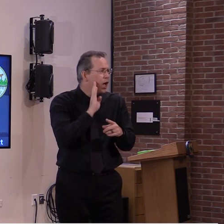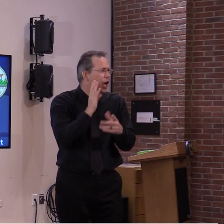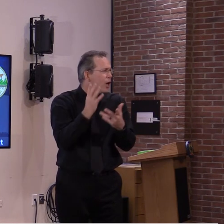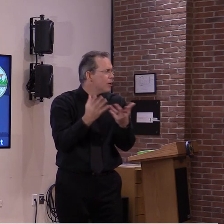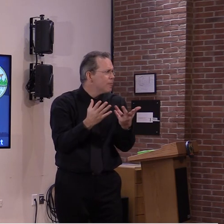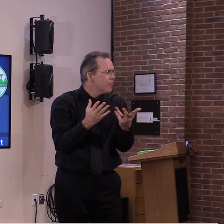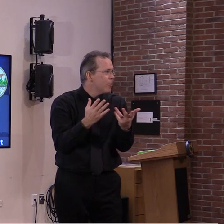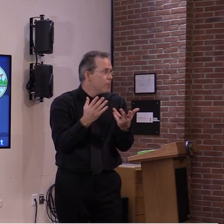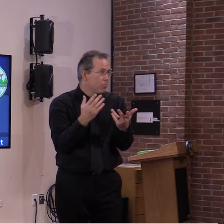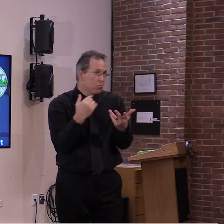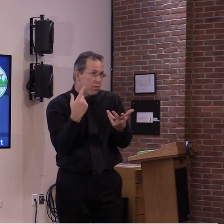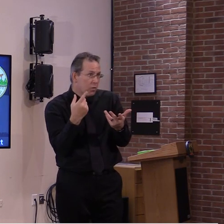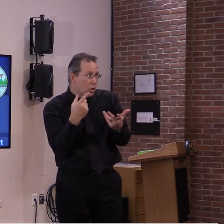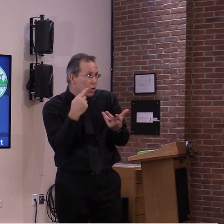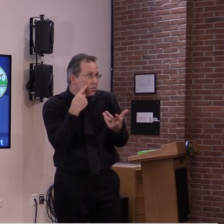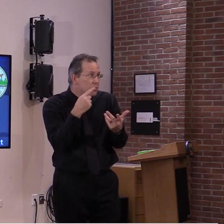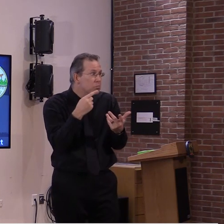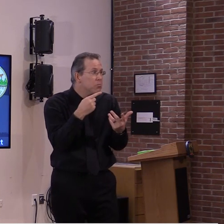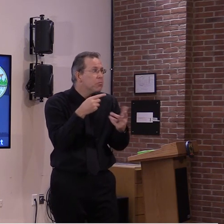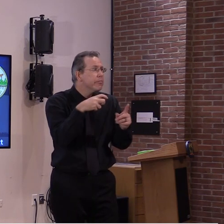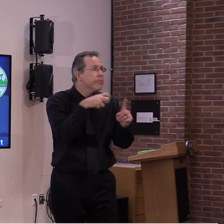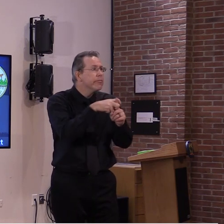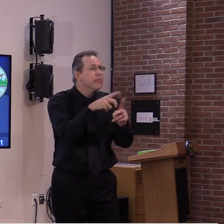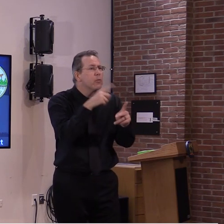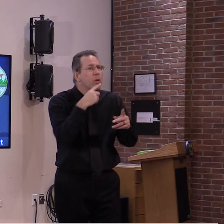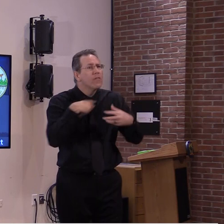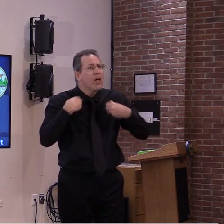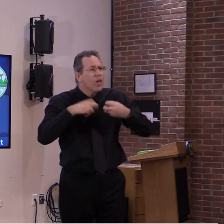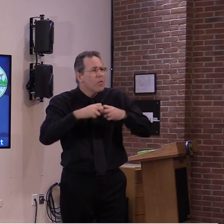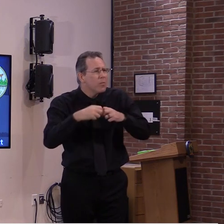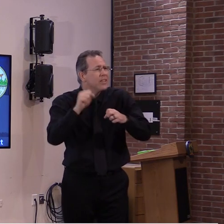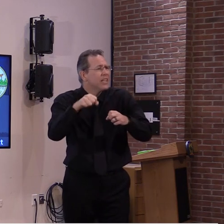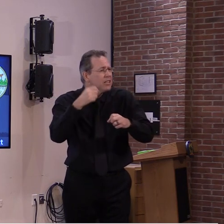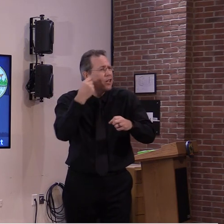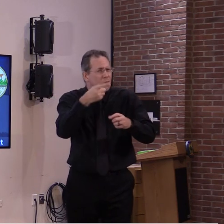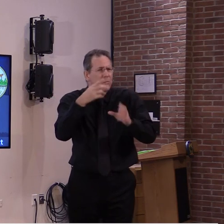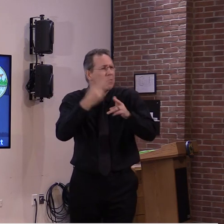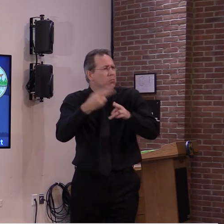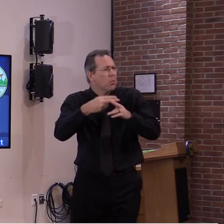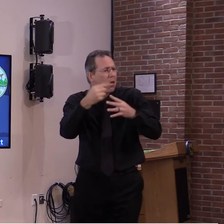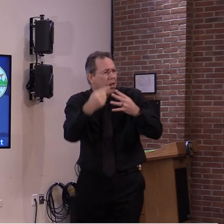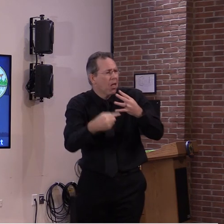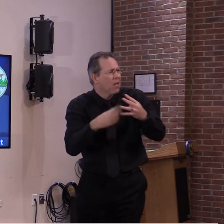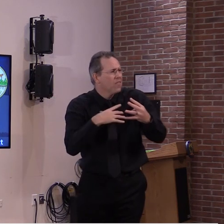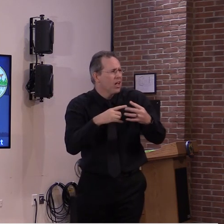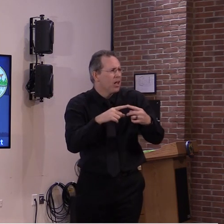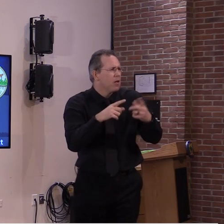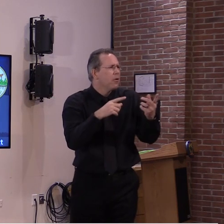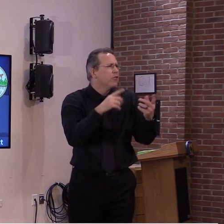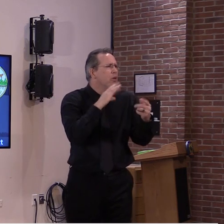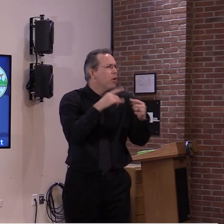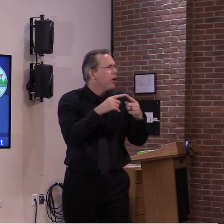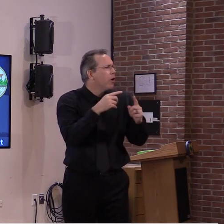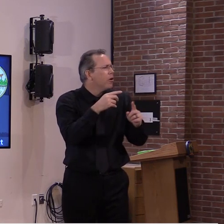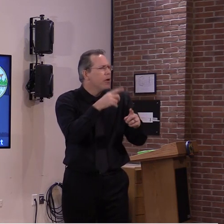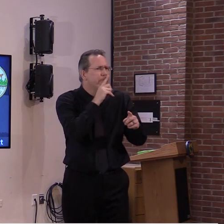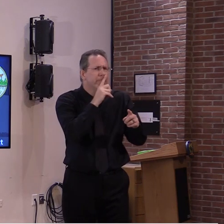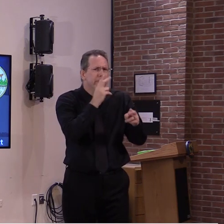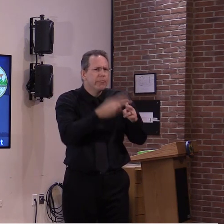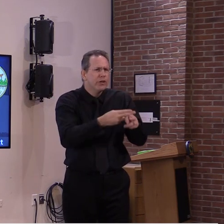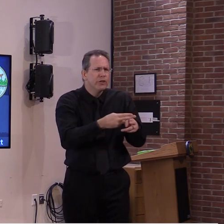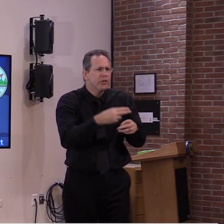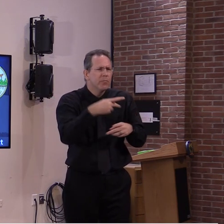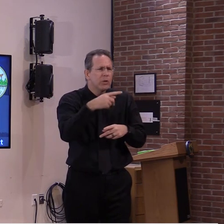people of color. Can you talk any more precisely at this point about how the vaccine prioritization process